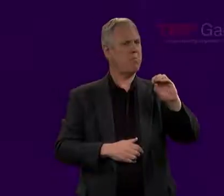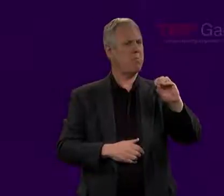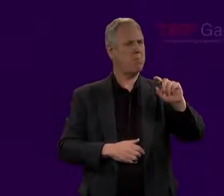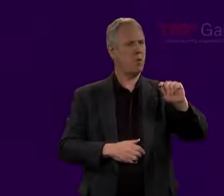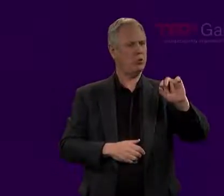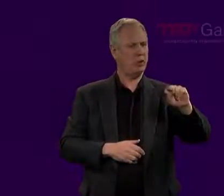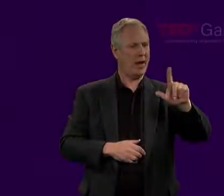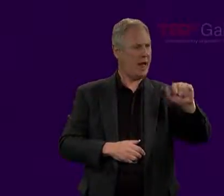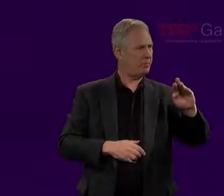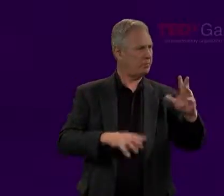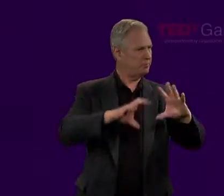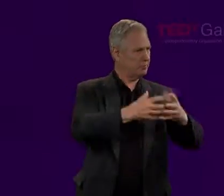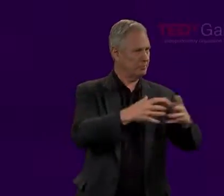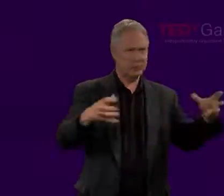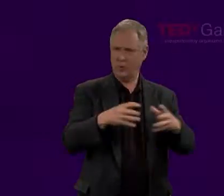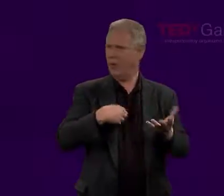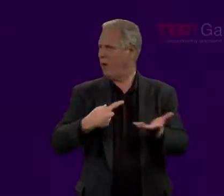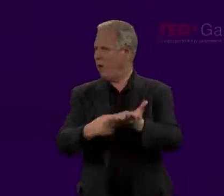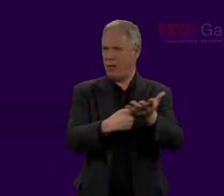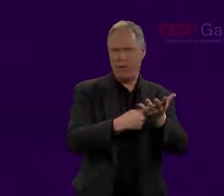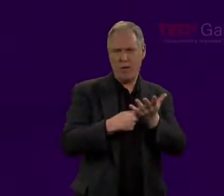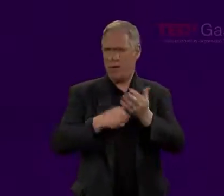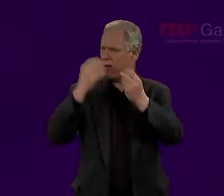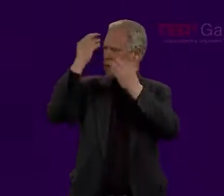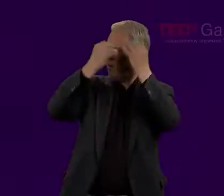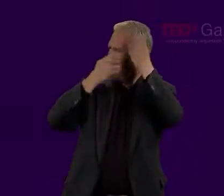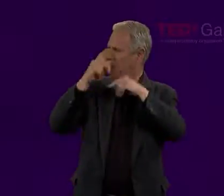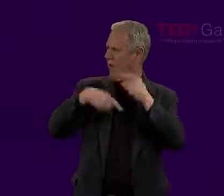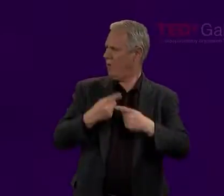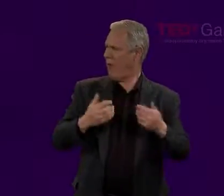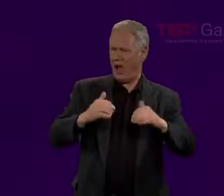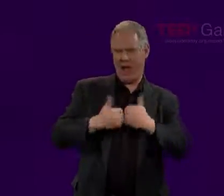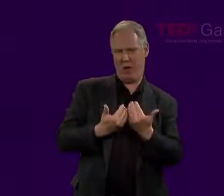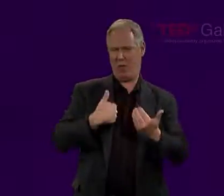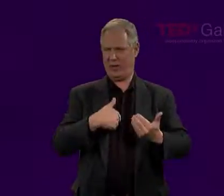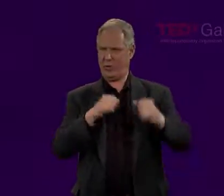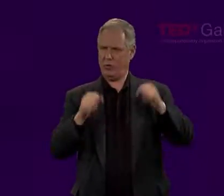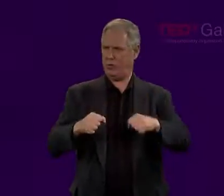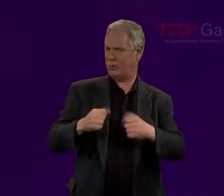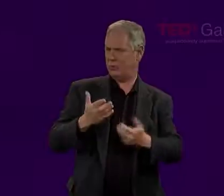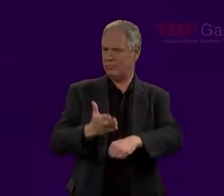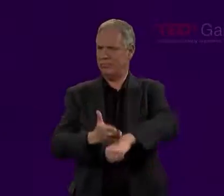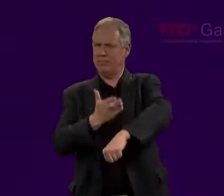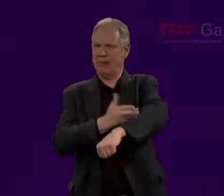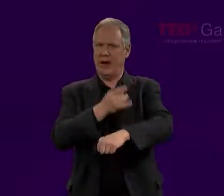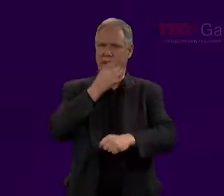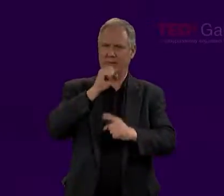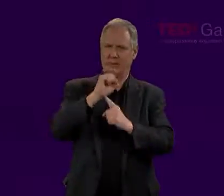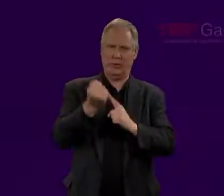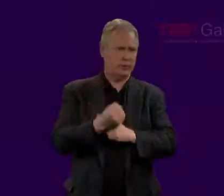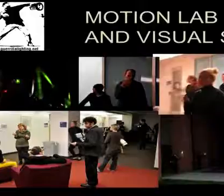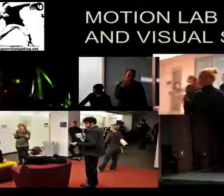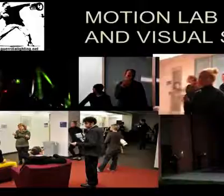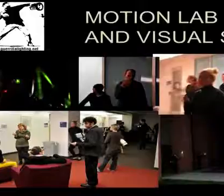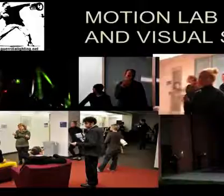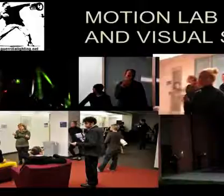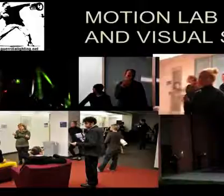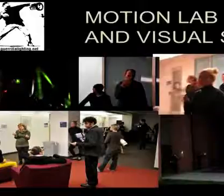a visual class. Work together to discuss and think about improvements to the